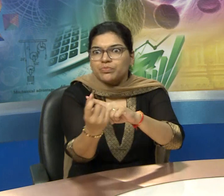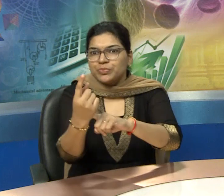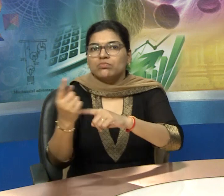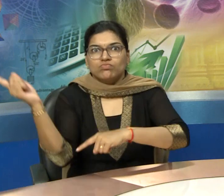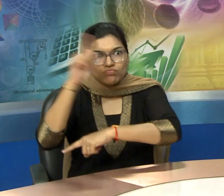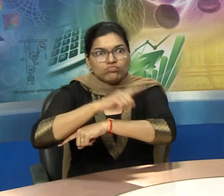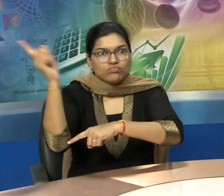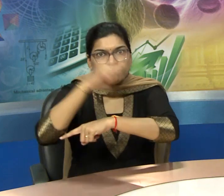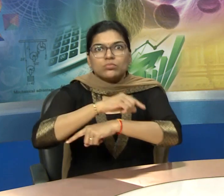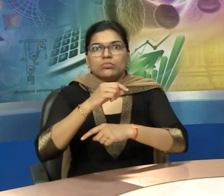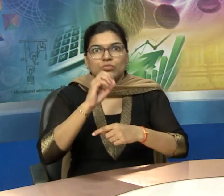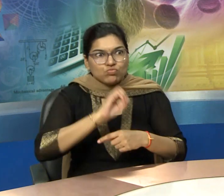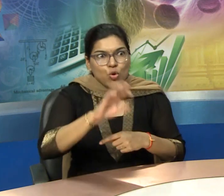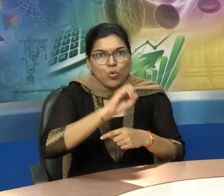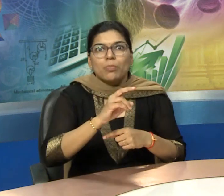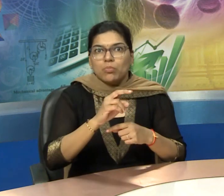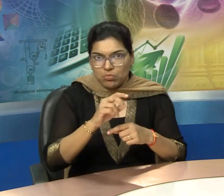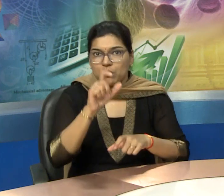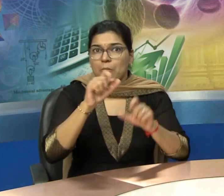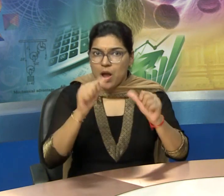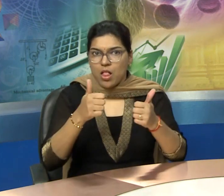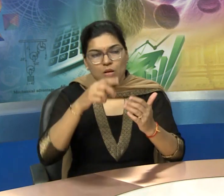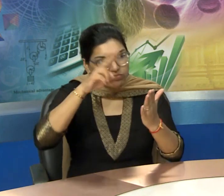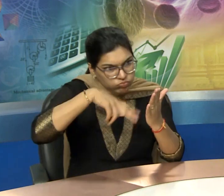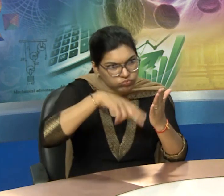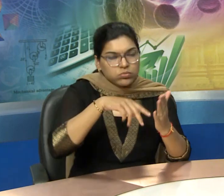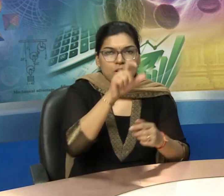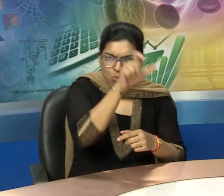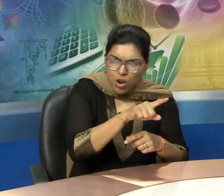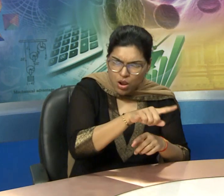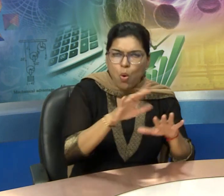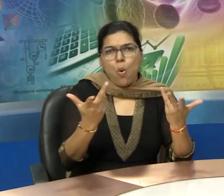information to individuals and groups,